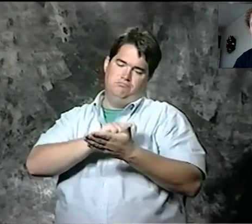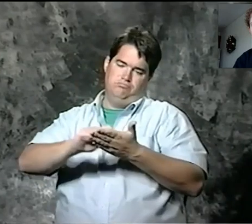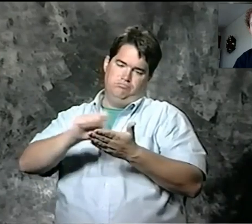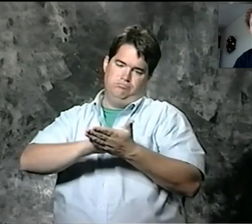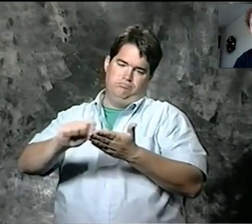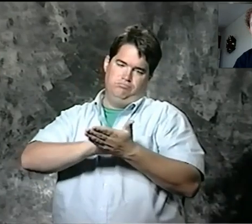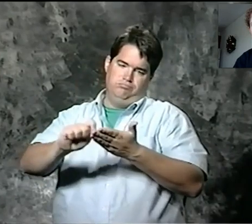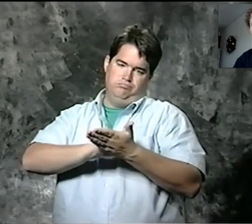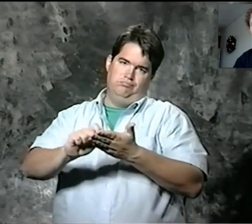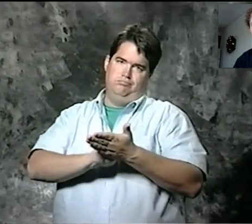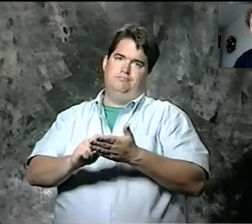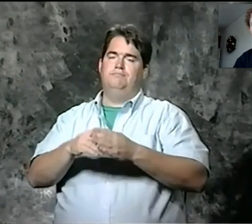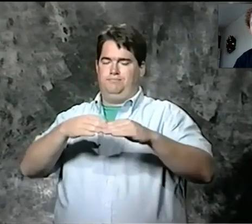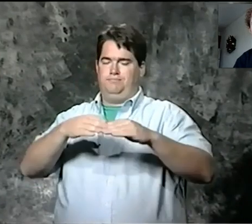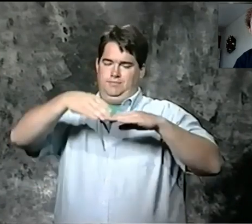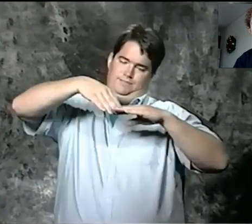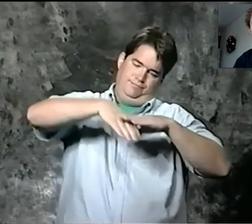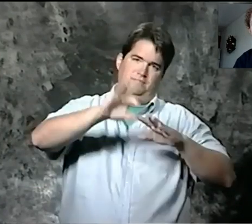He sits at his desk and he writes him back a letter.